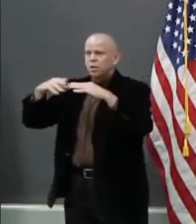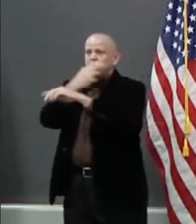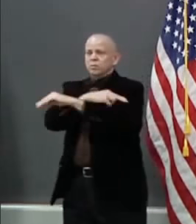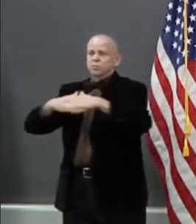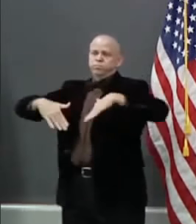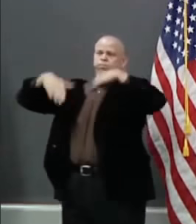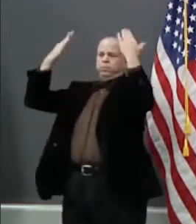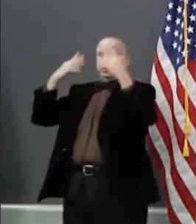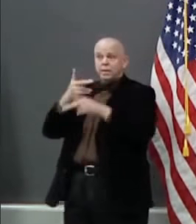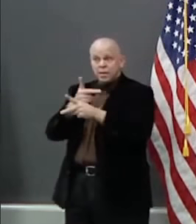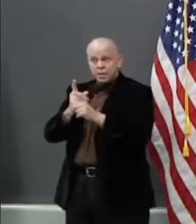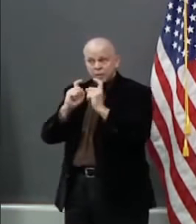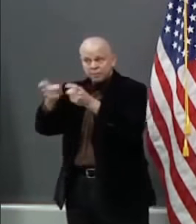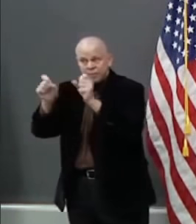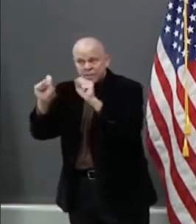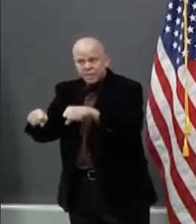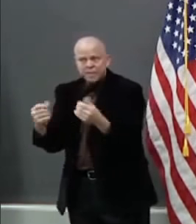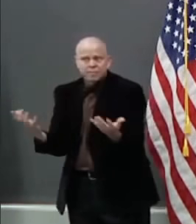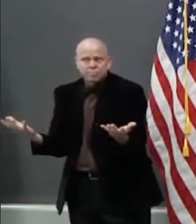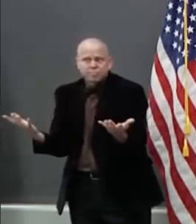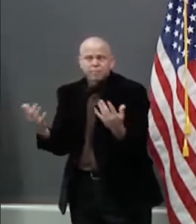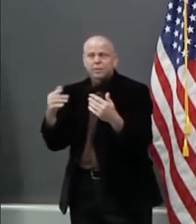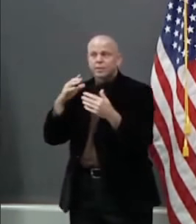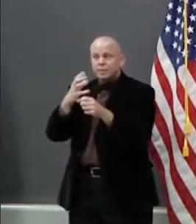ensure it's there for everyone who needs it.